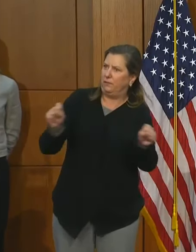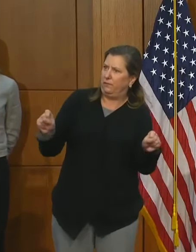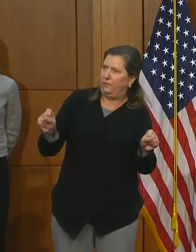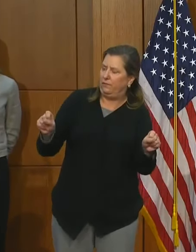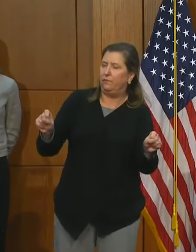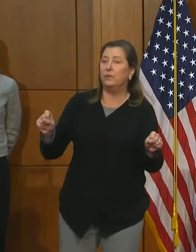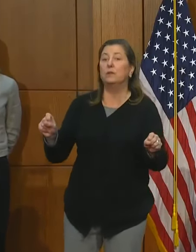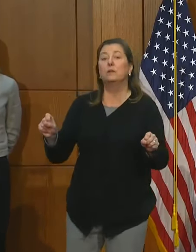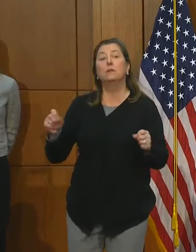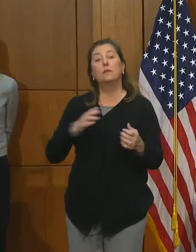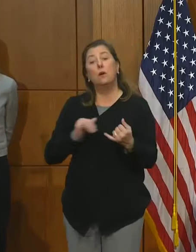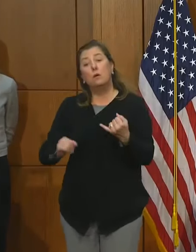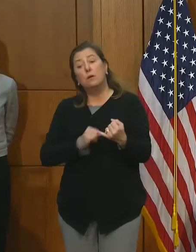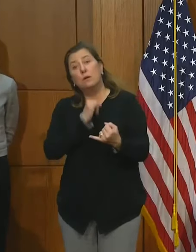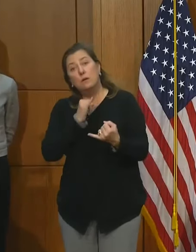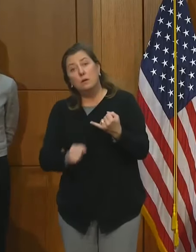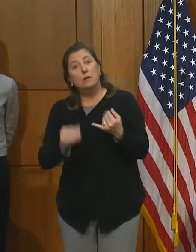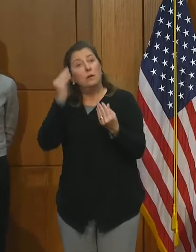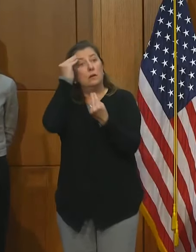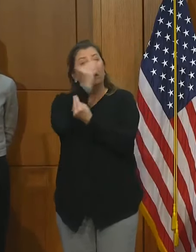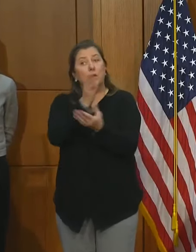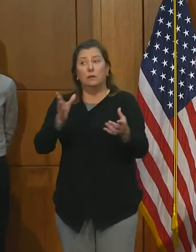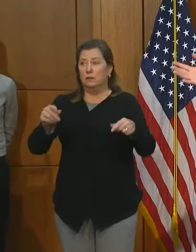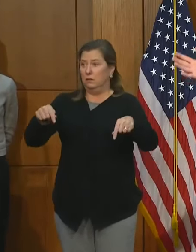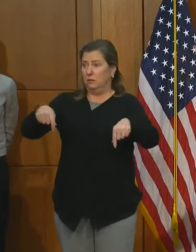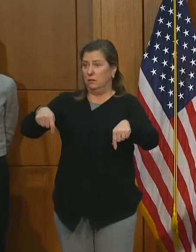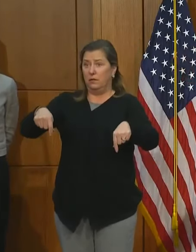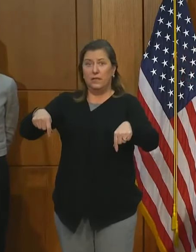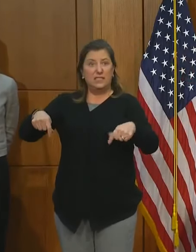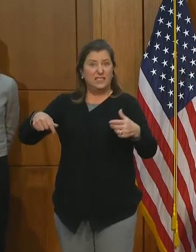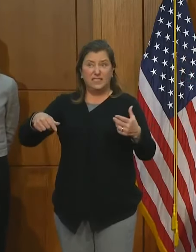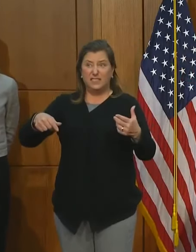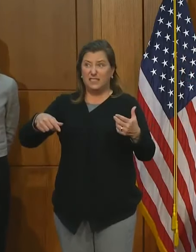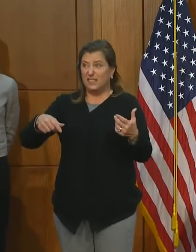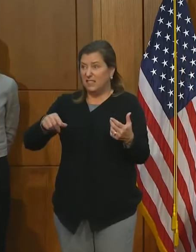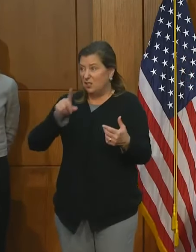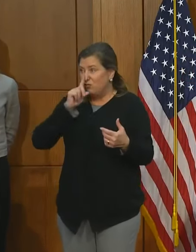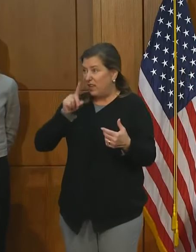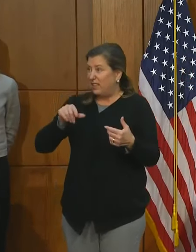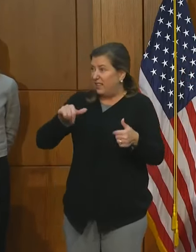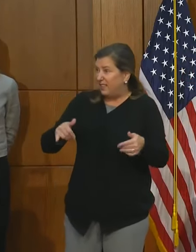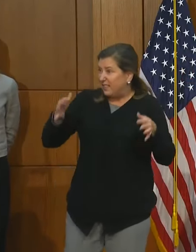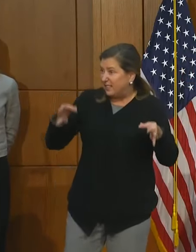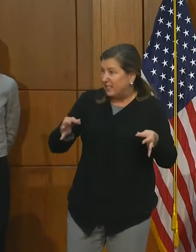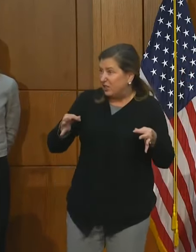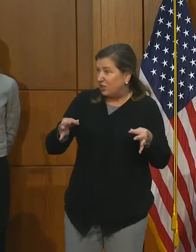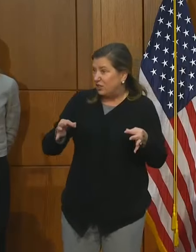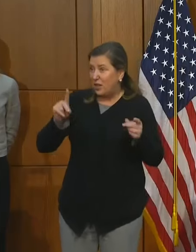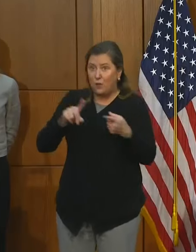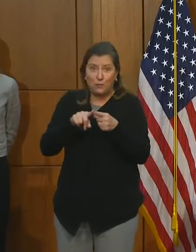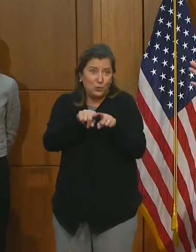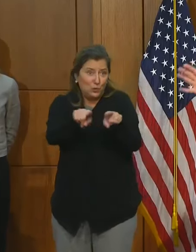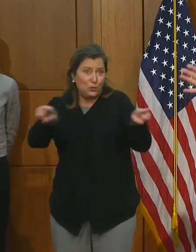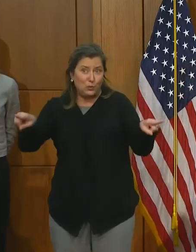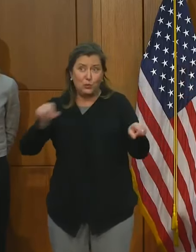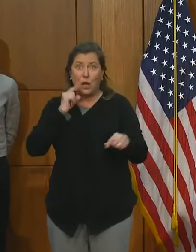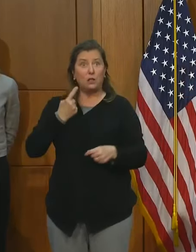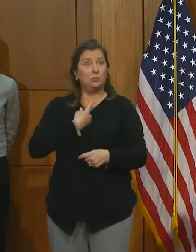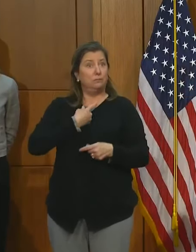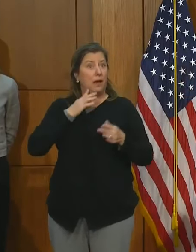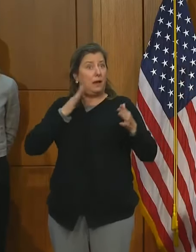final thing that I would tell all of you, this is in all of our hands. It's not my hands or